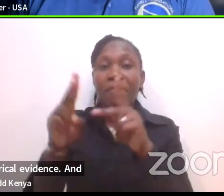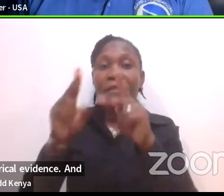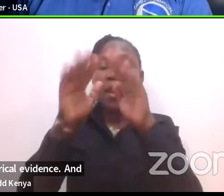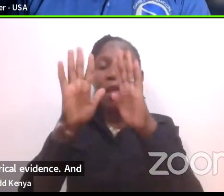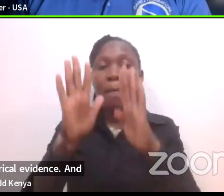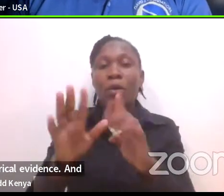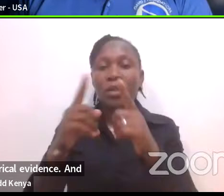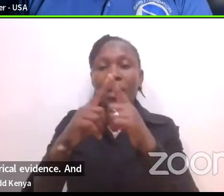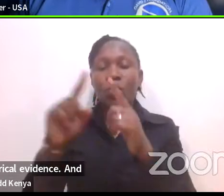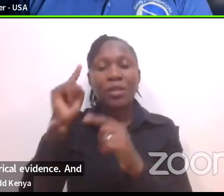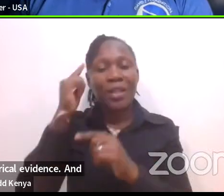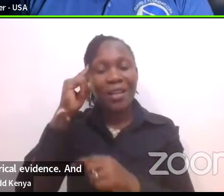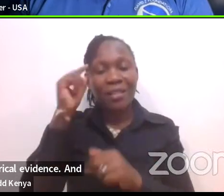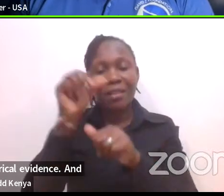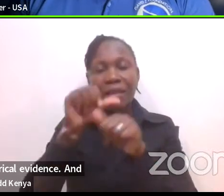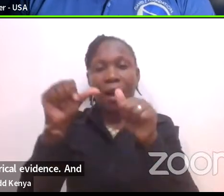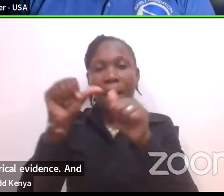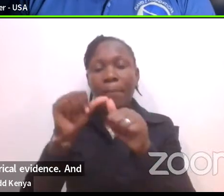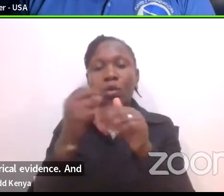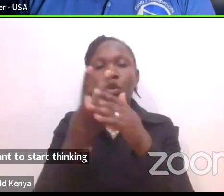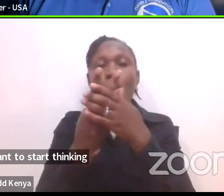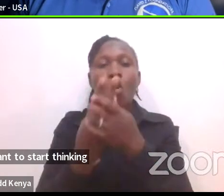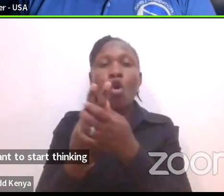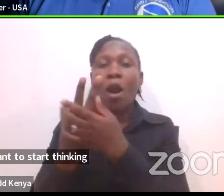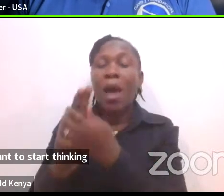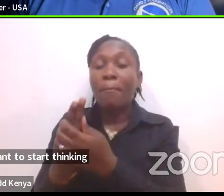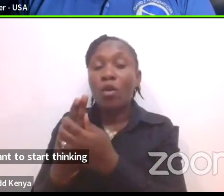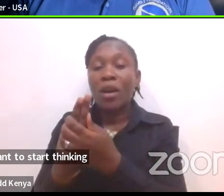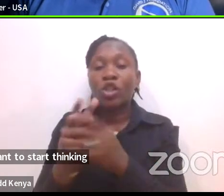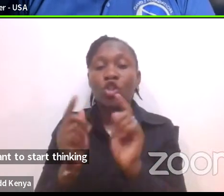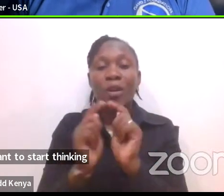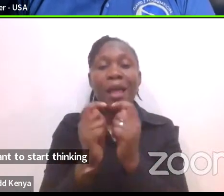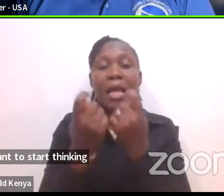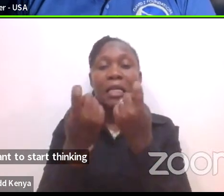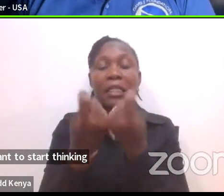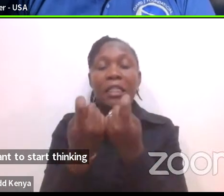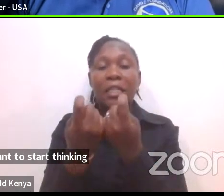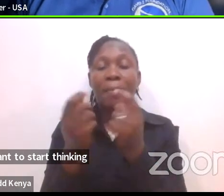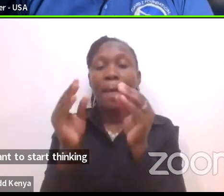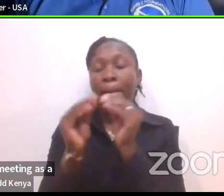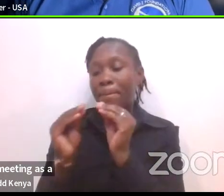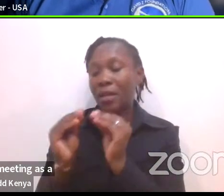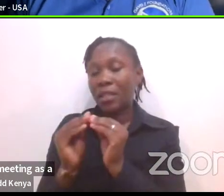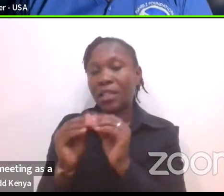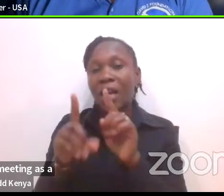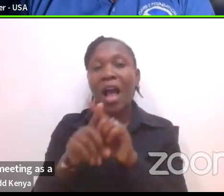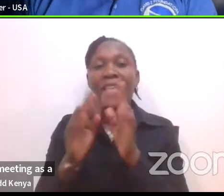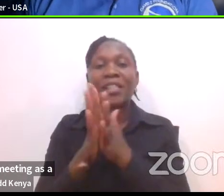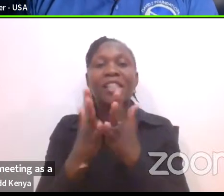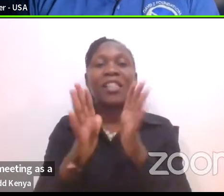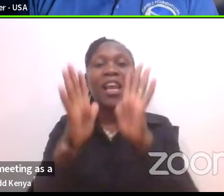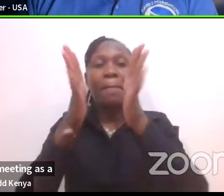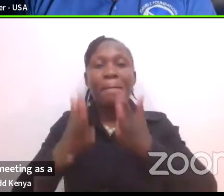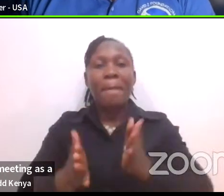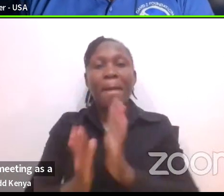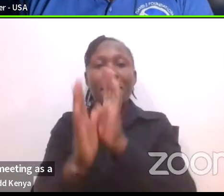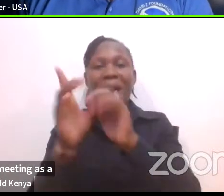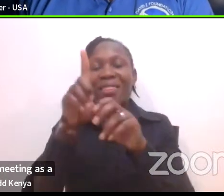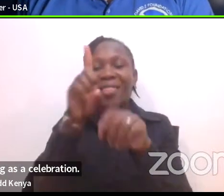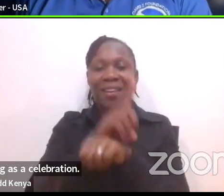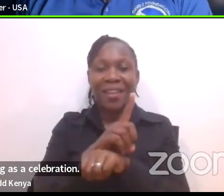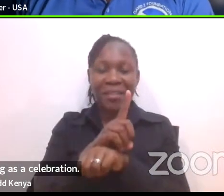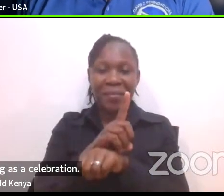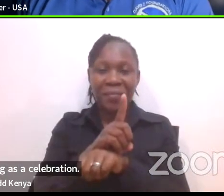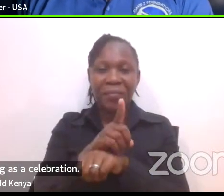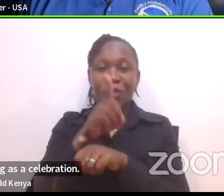that collaboration and that team meeting as a celebration. It's like a birthday. Guess what? Your